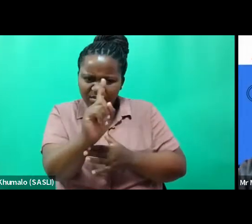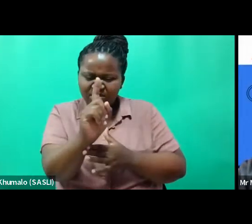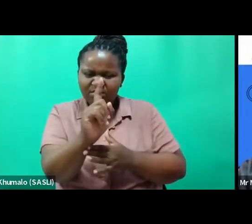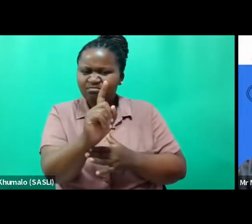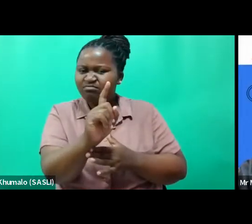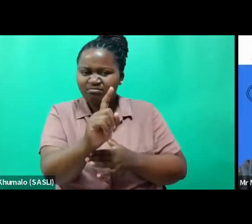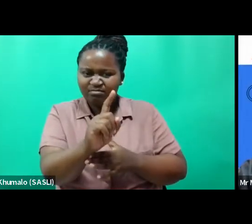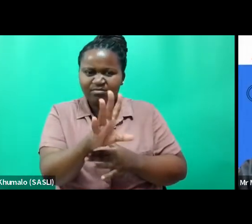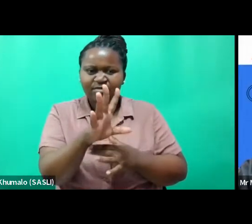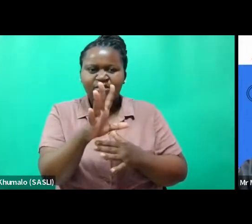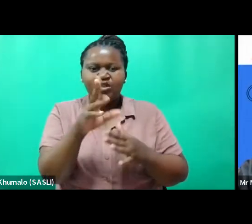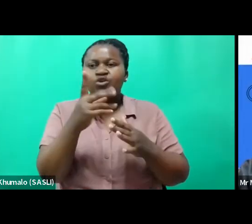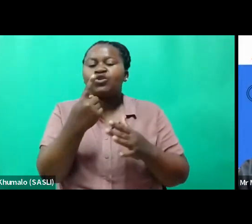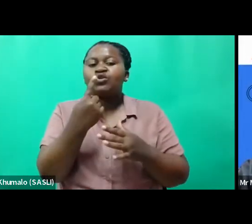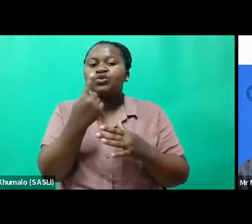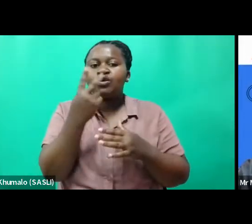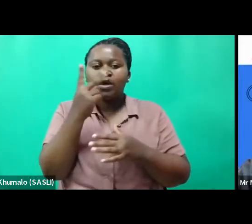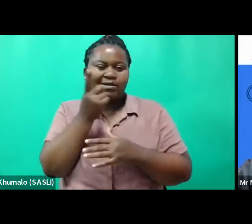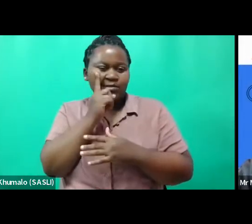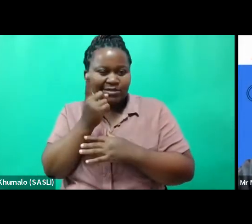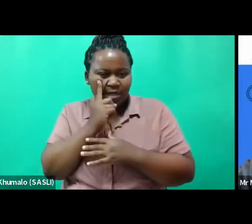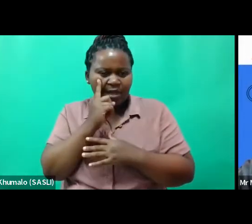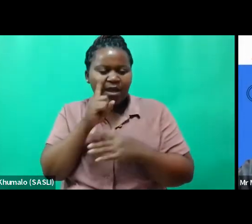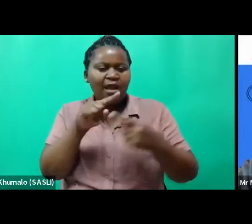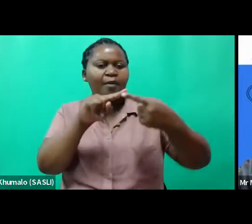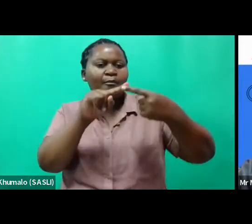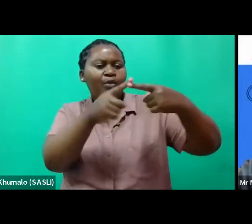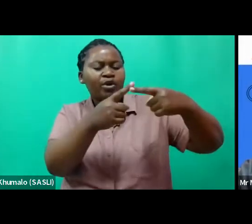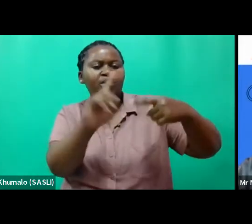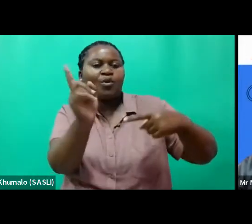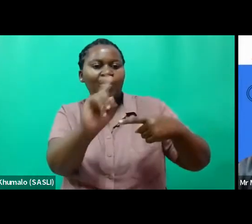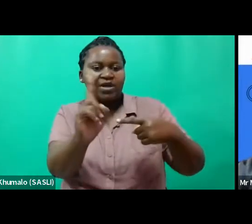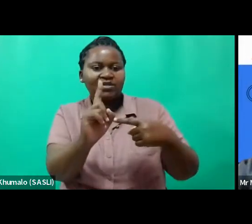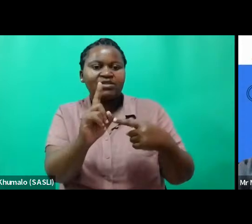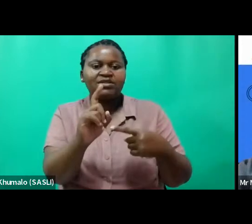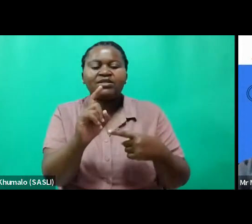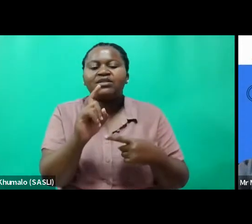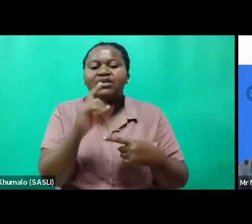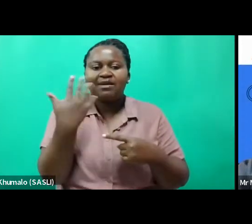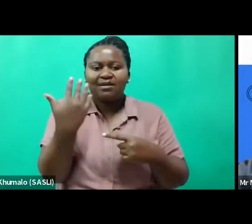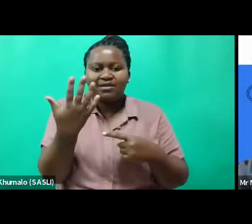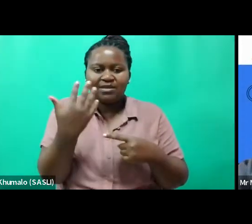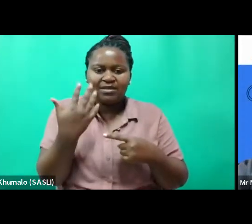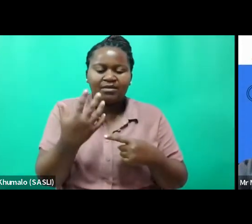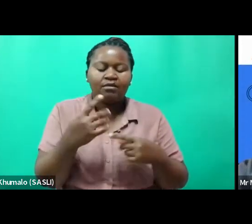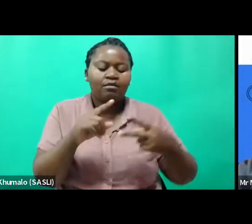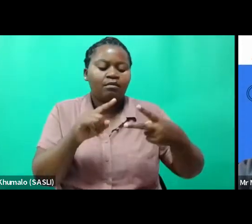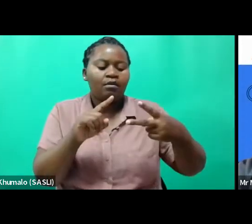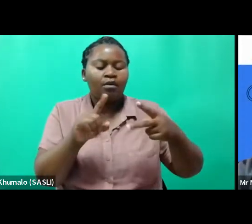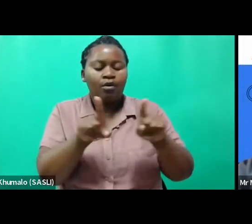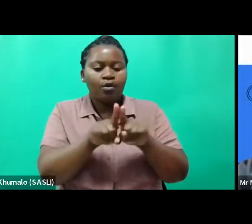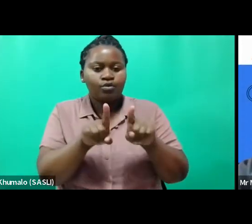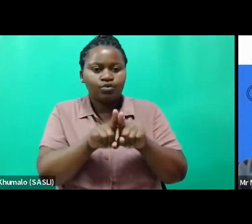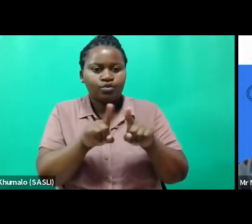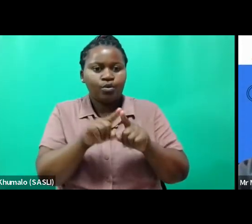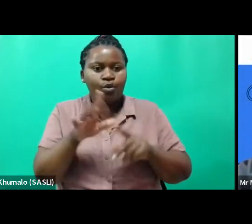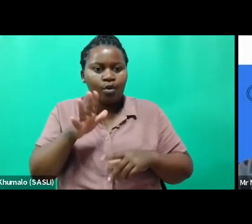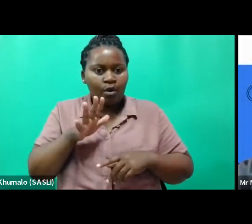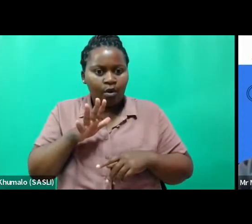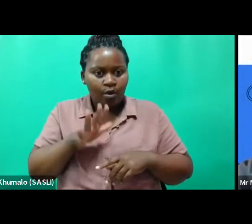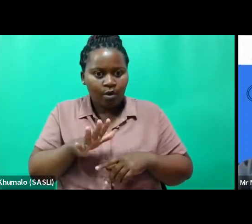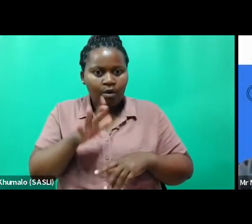see what I'm pointing at with my hand, right? As I said, I want to sensitize all